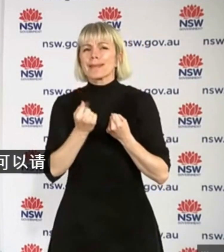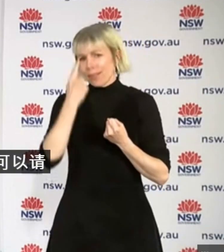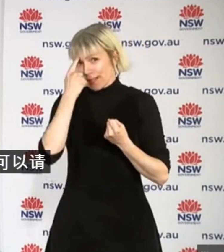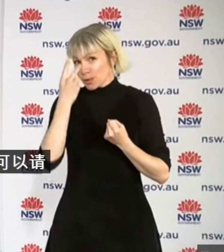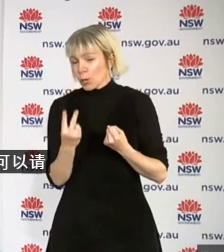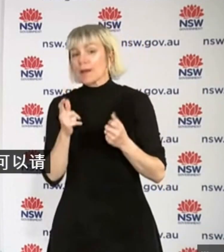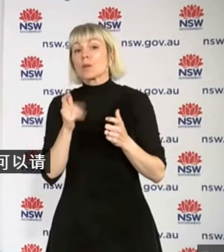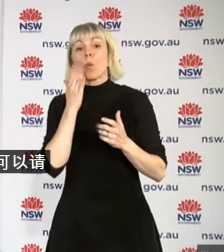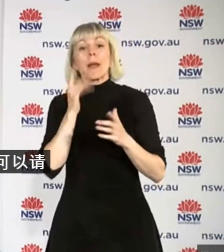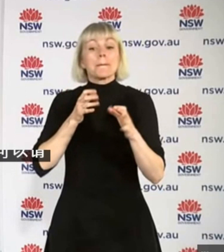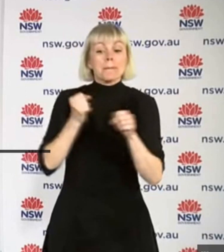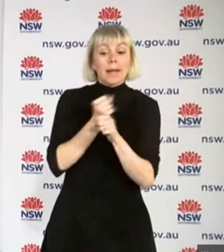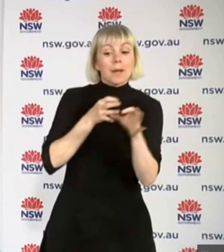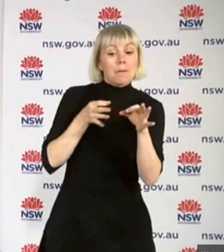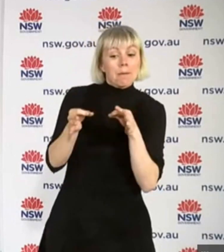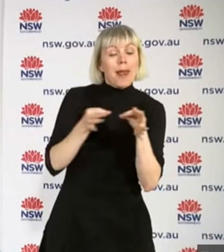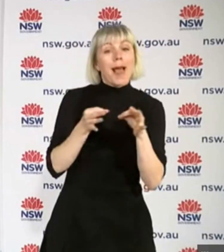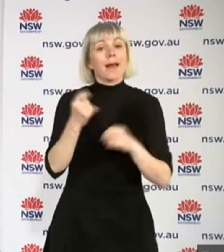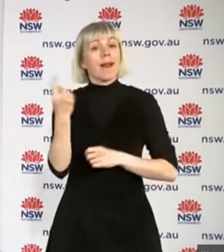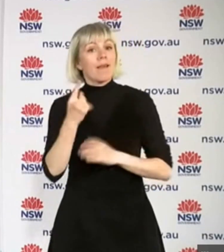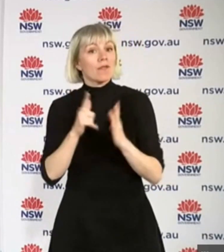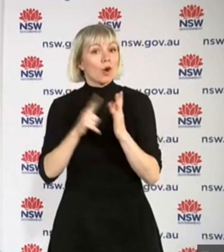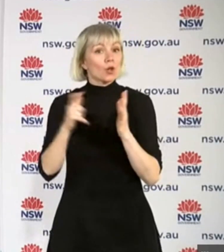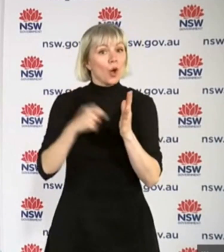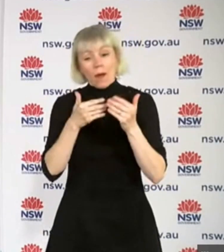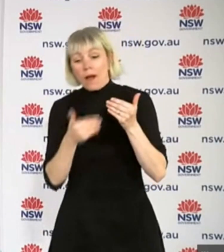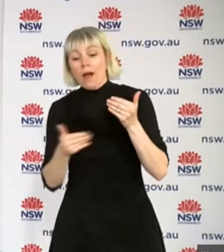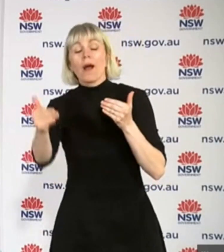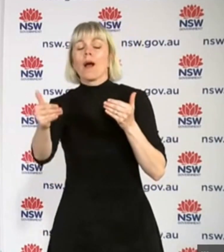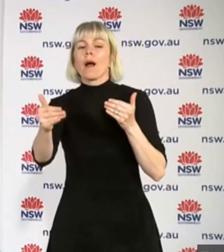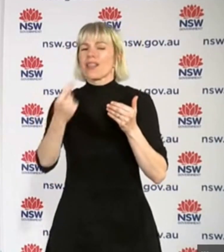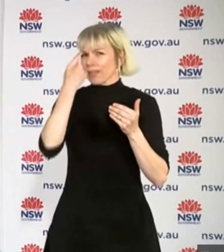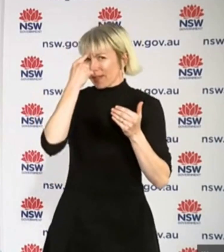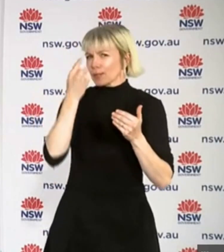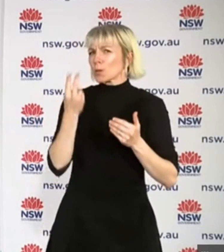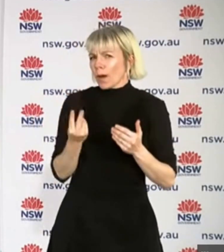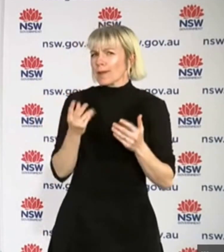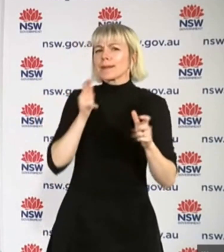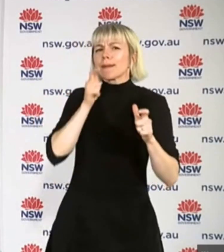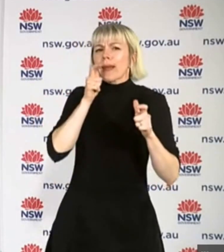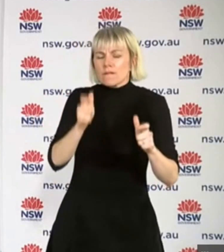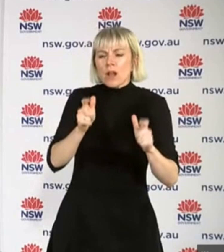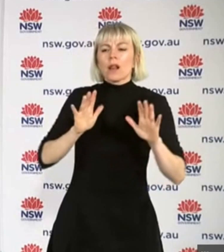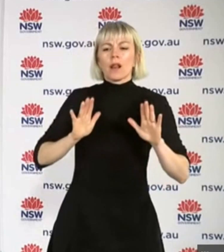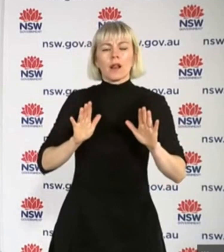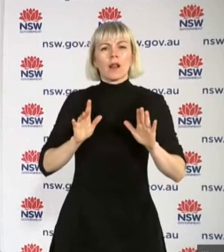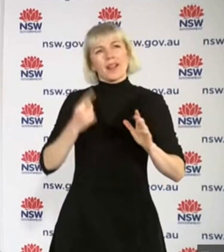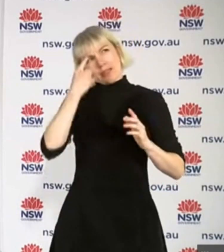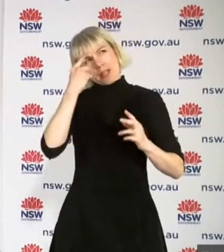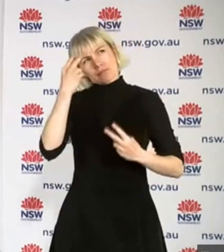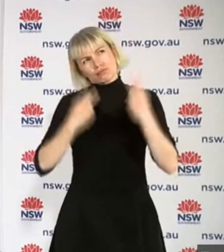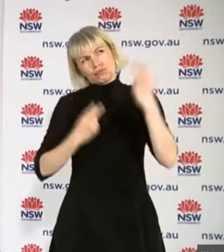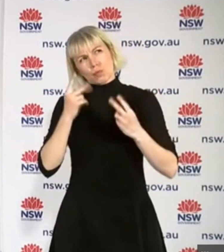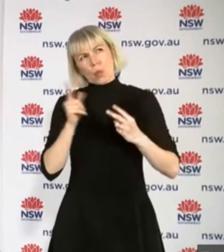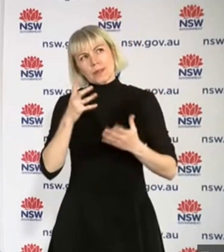it cautiously, to make sure you think about your loved ones and what it means, and also to take personal decisions about what you regard as safe.